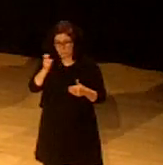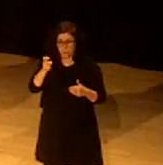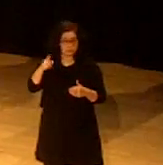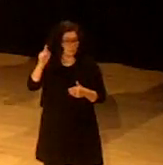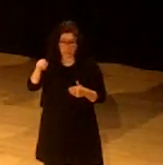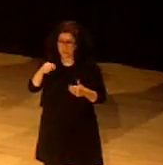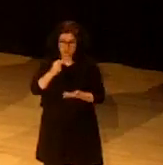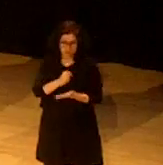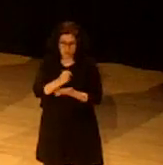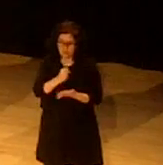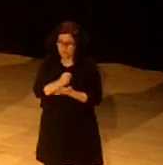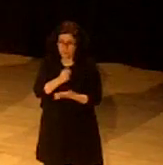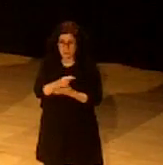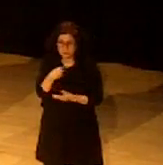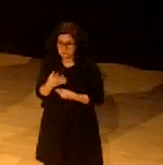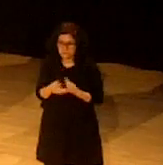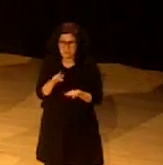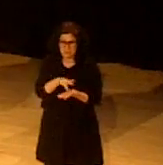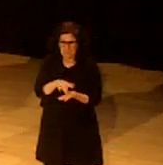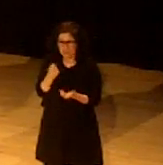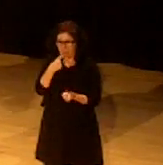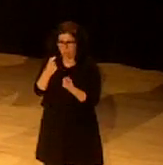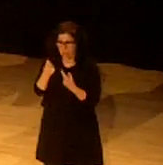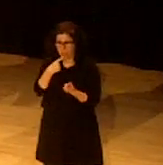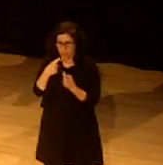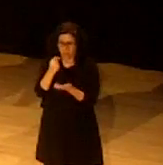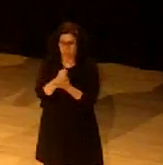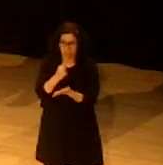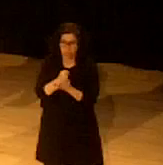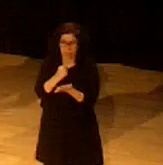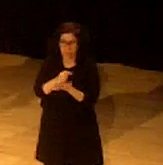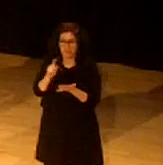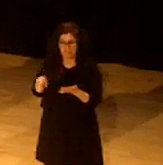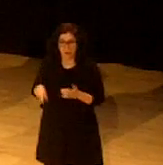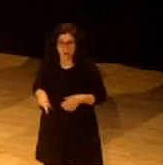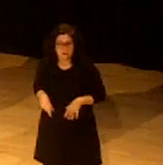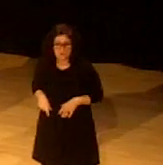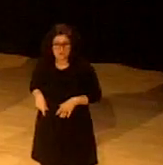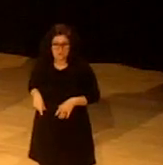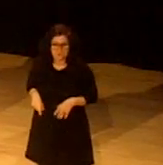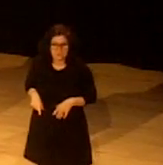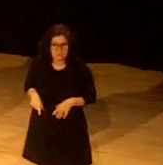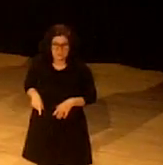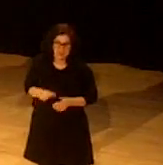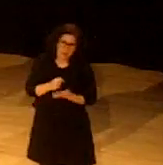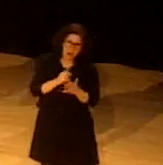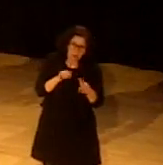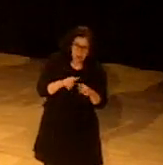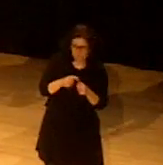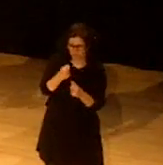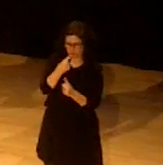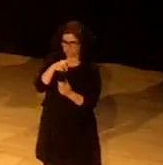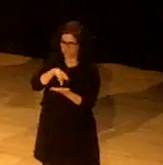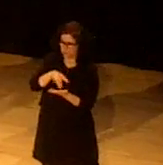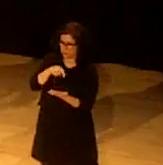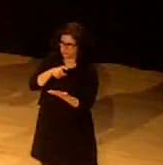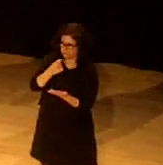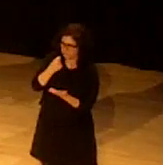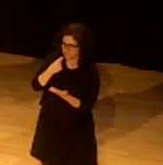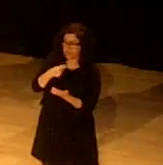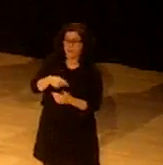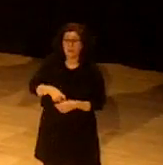treated through vast amounts of therapy and, but more importantly, drugs. Now, the pharmaceutical